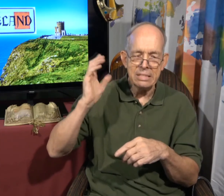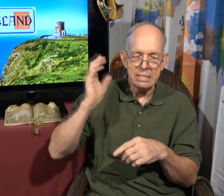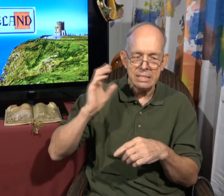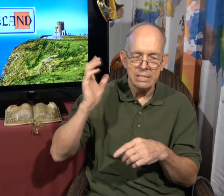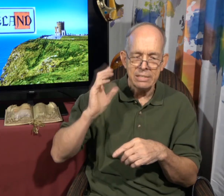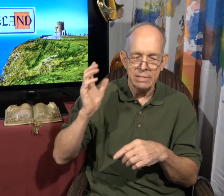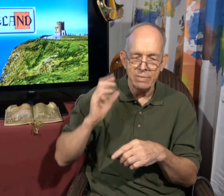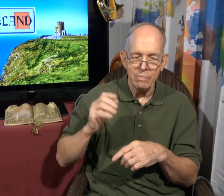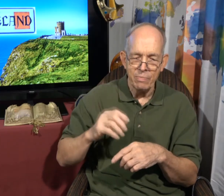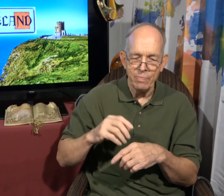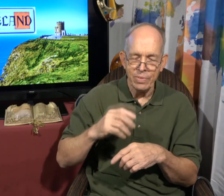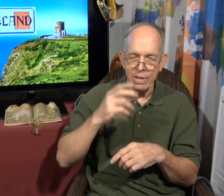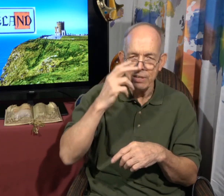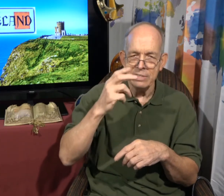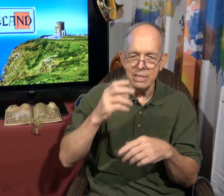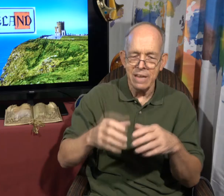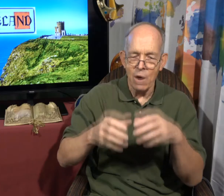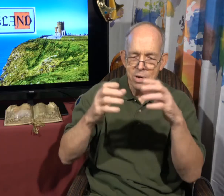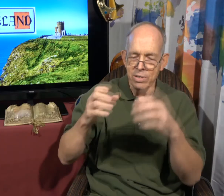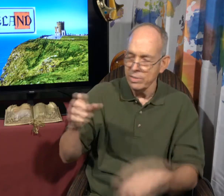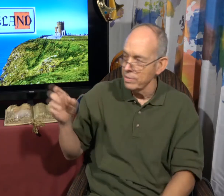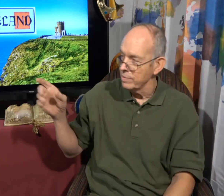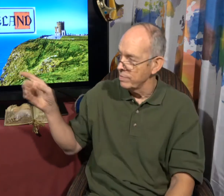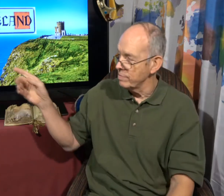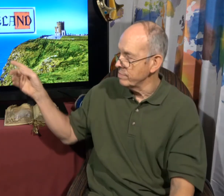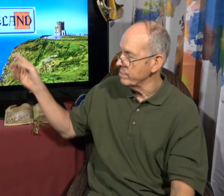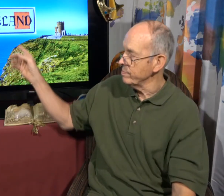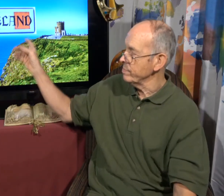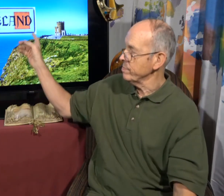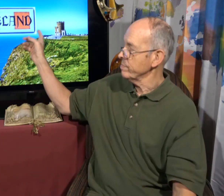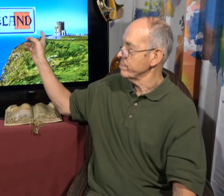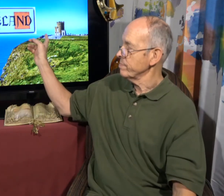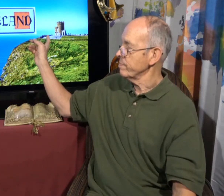View Share Tower from